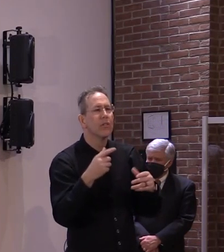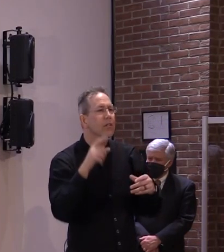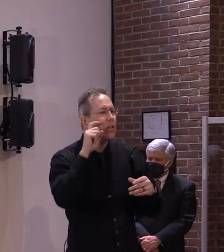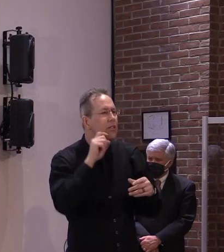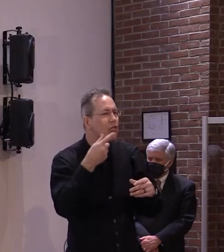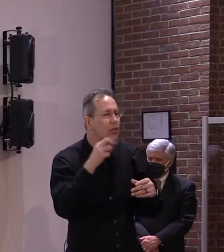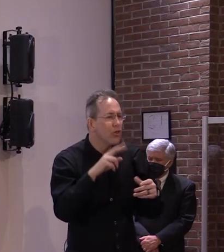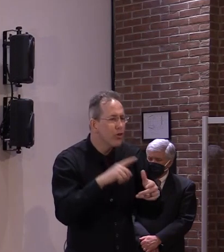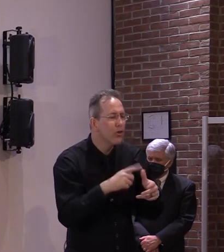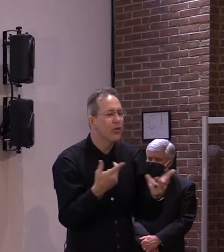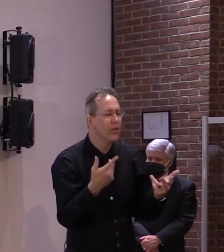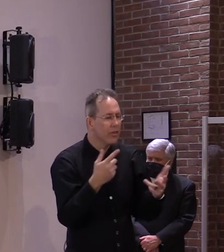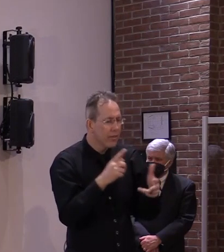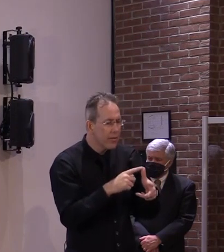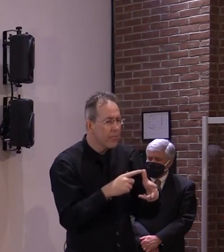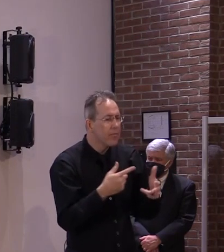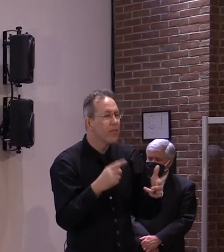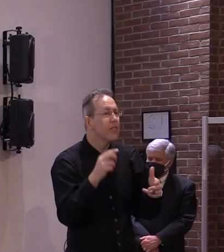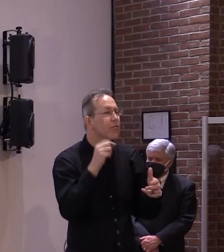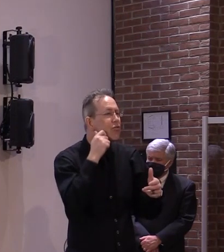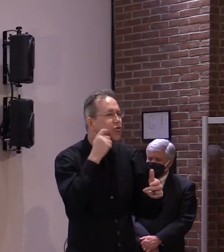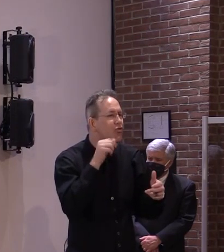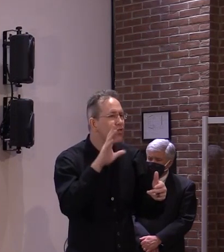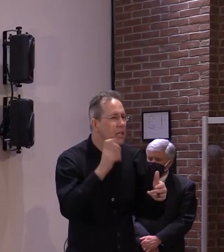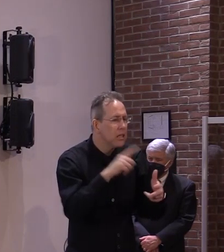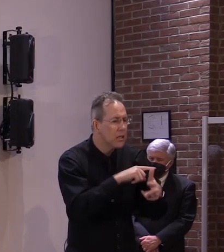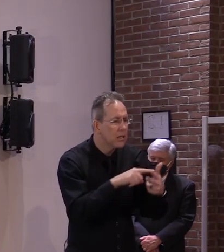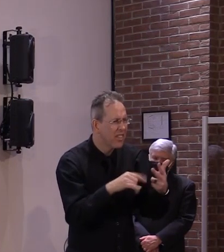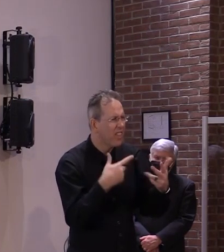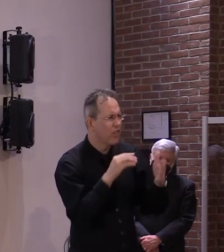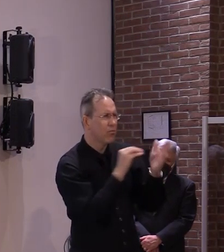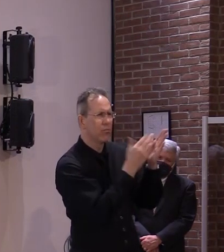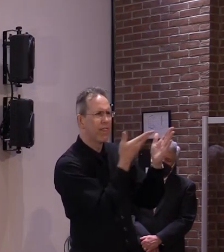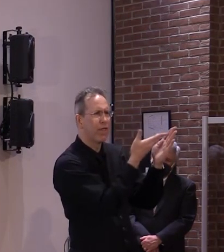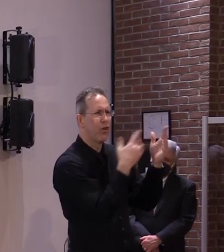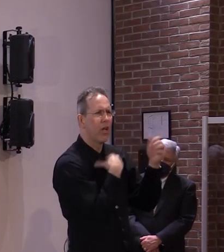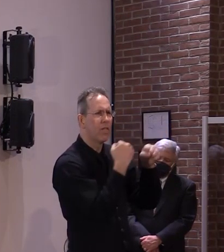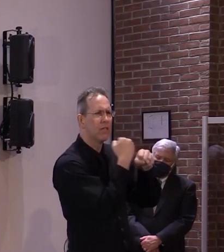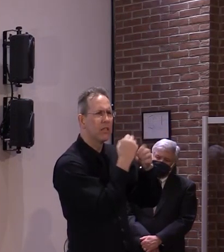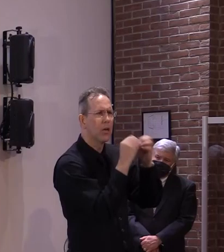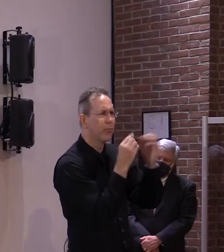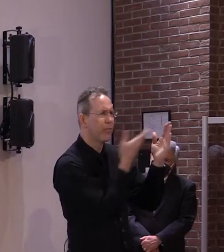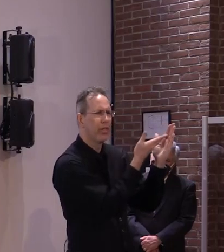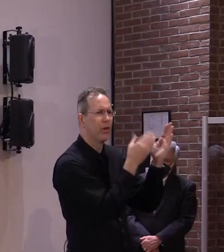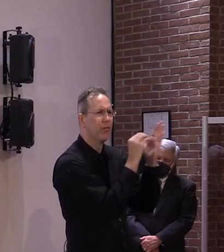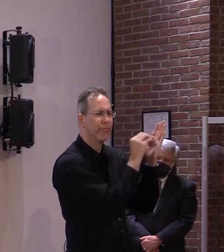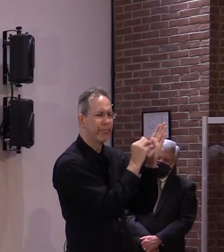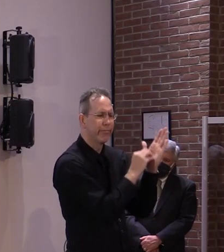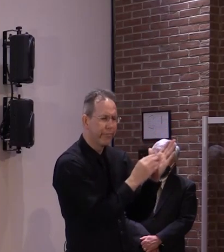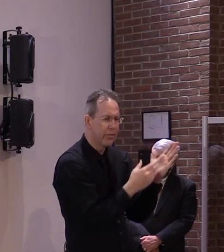It's similar, that is true, but, I mean, for example, the rates by age and sex,